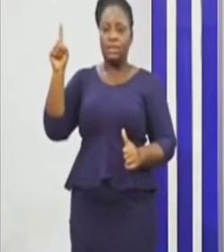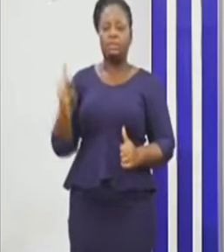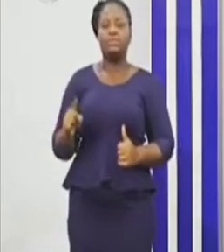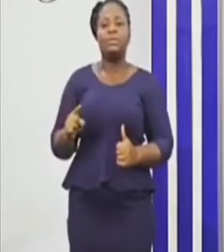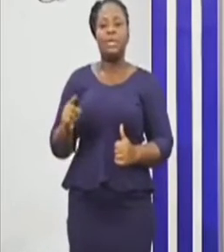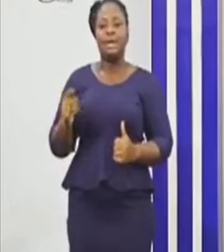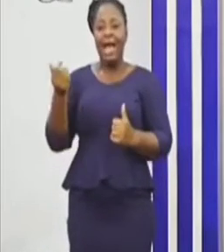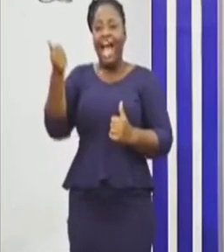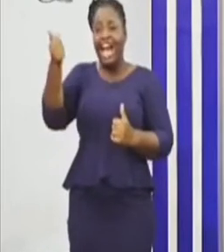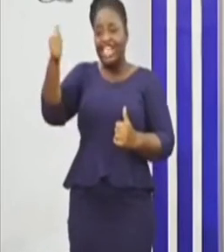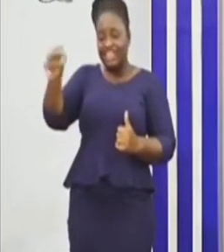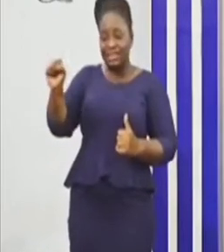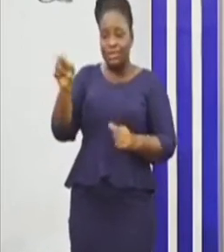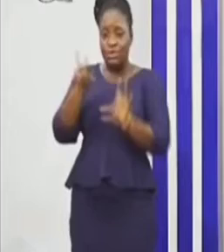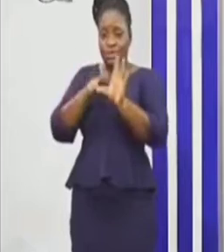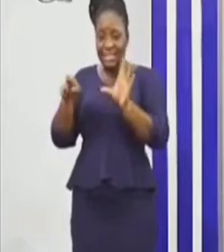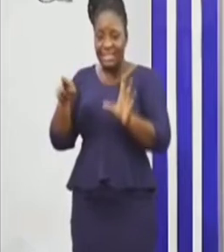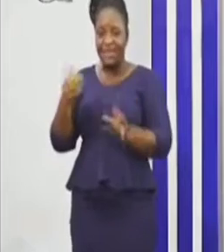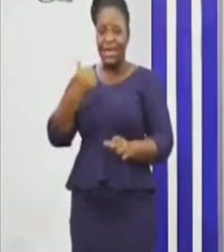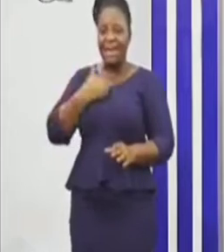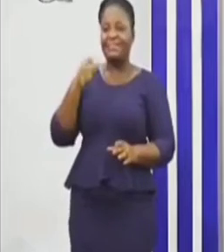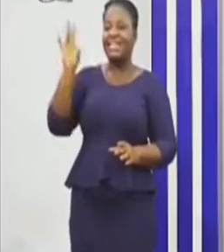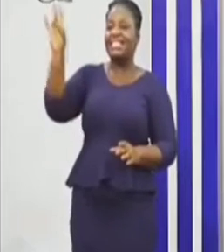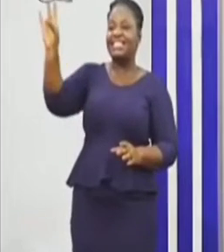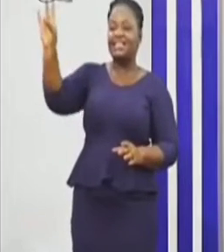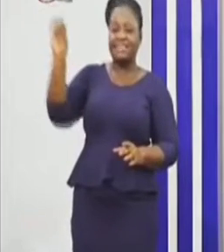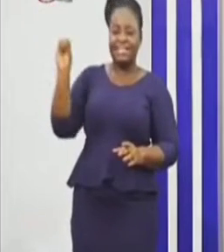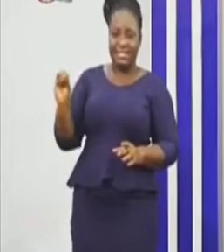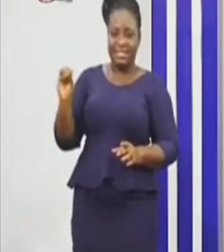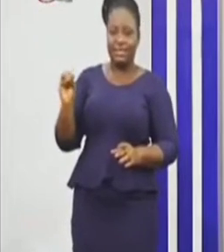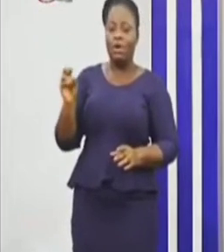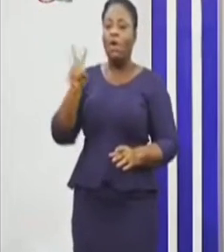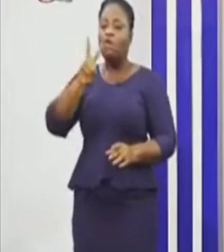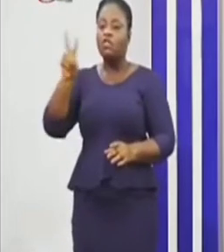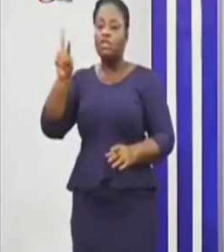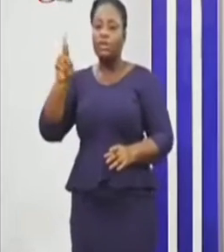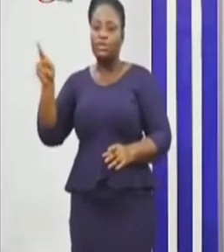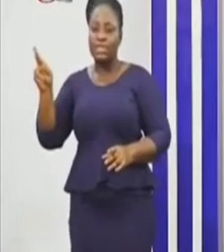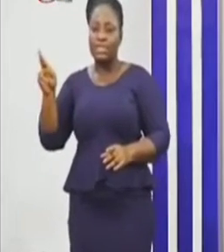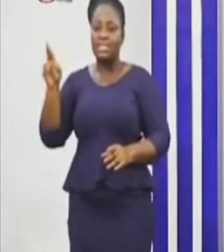Ashanti region, we have 70 cases. In the Volta region,